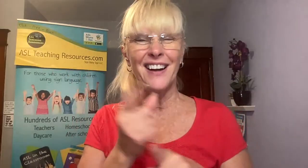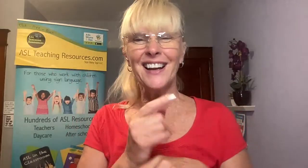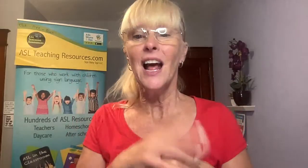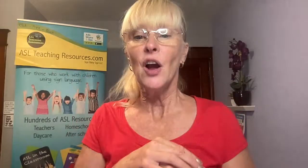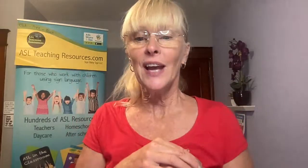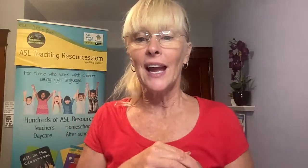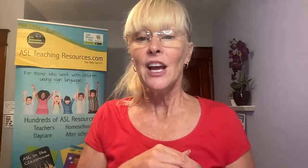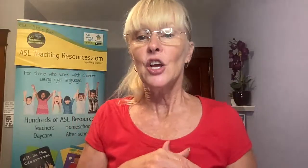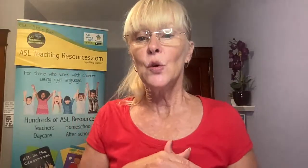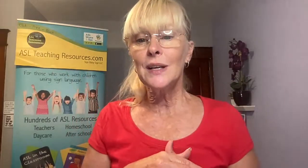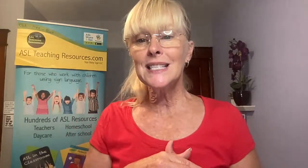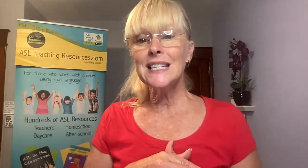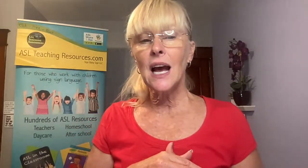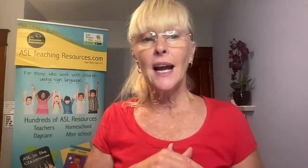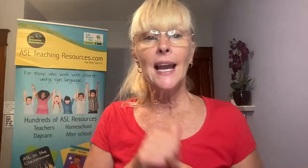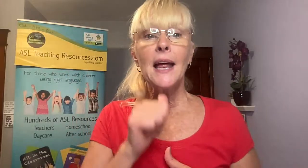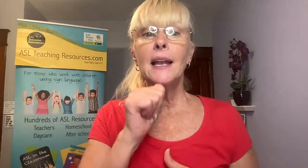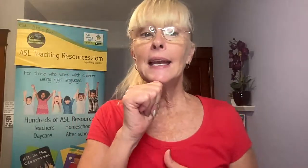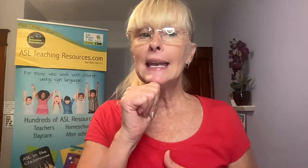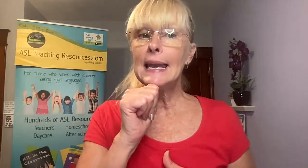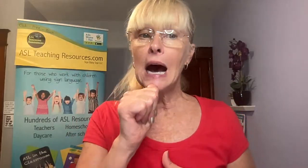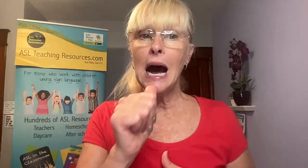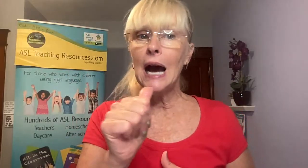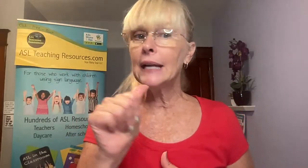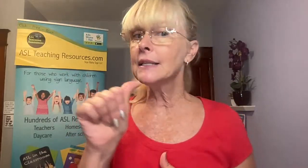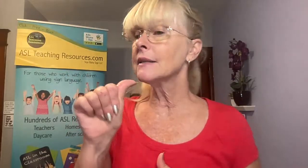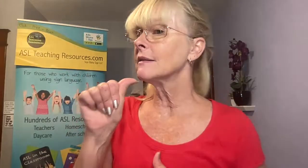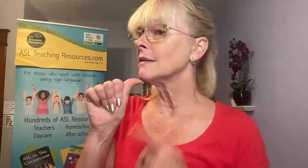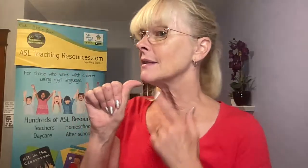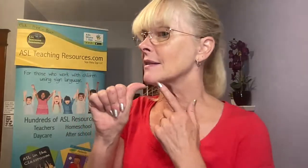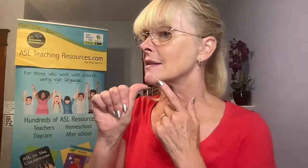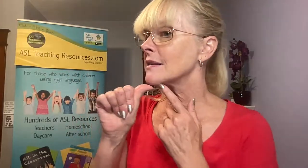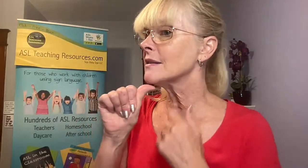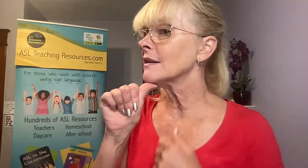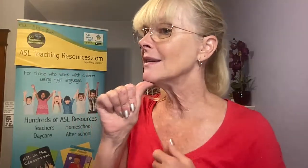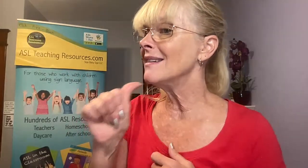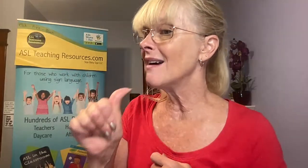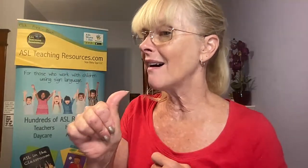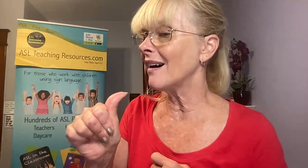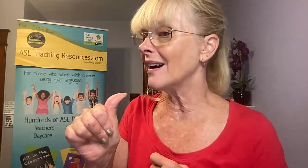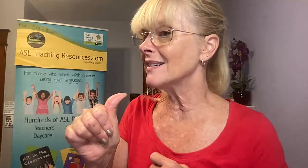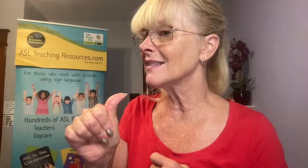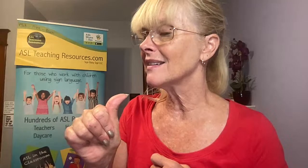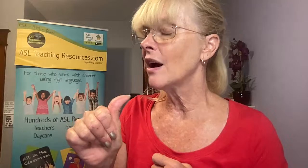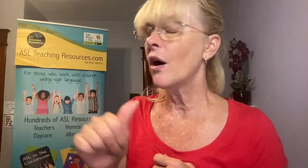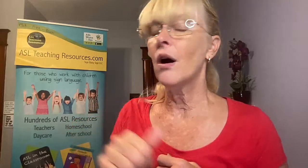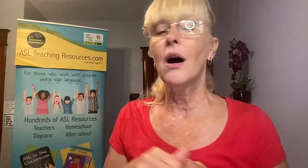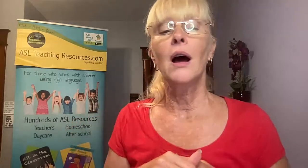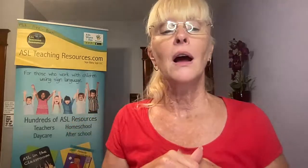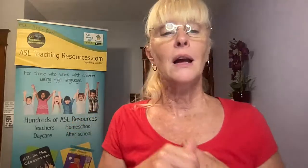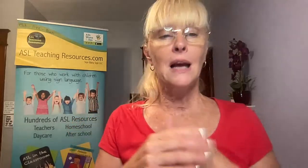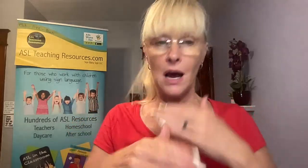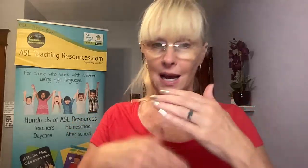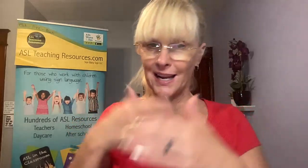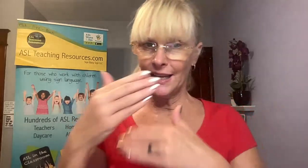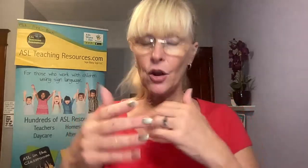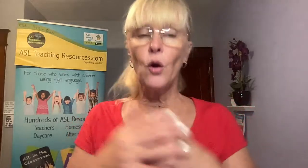right? Okay, you can sign not, this is not kind, or you